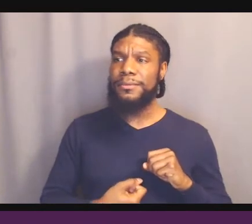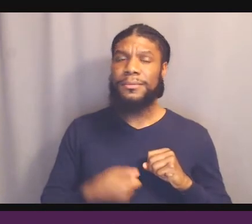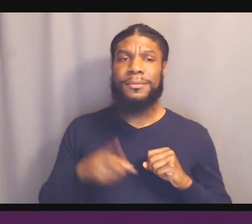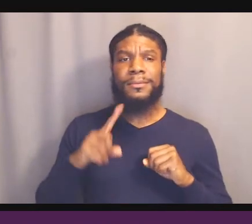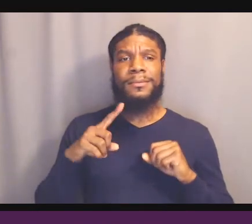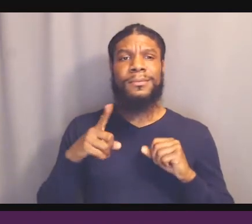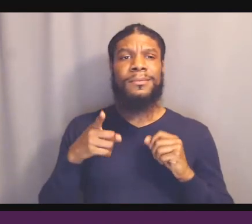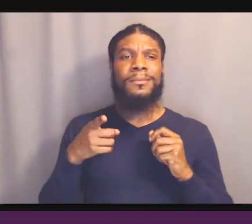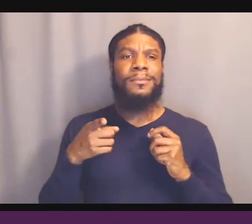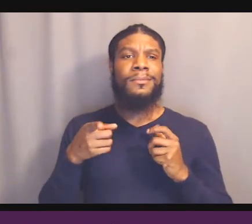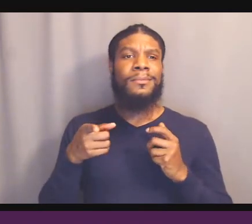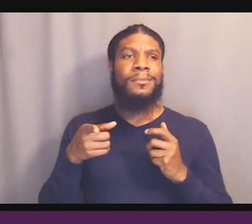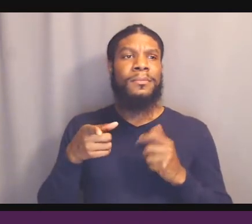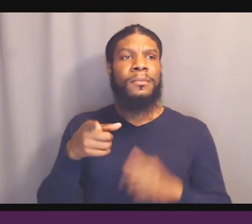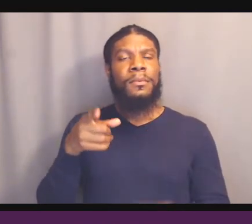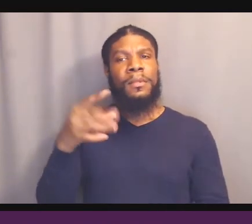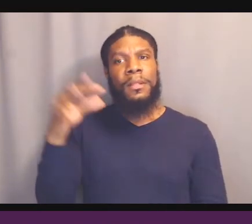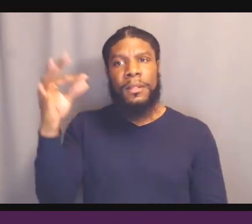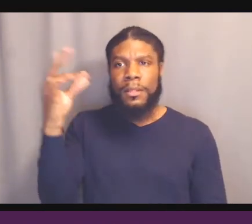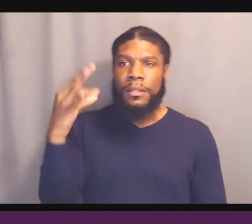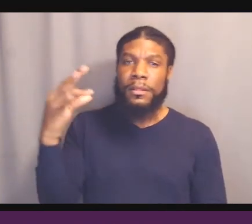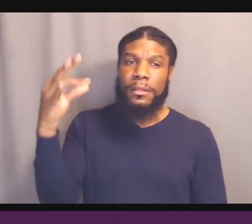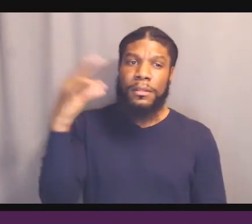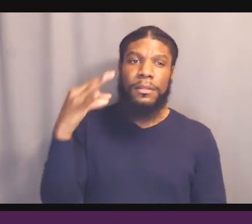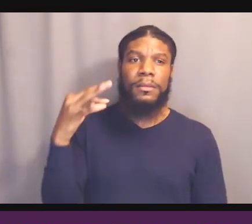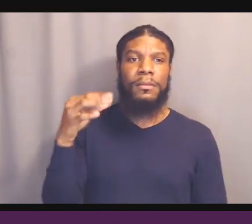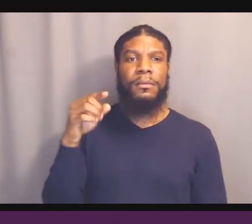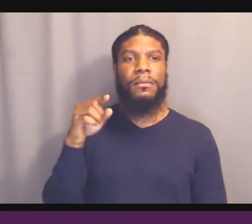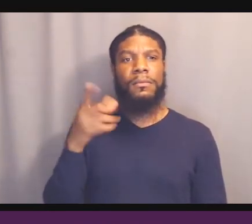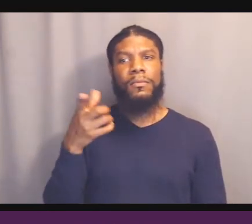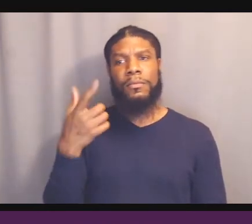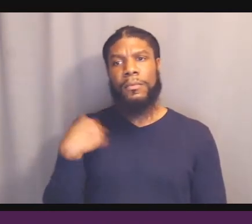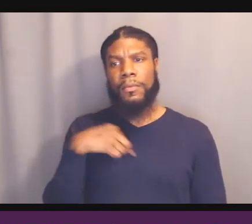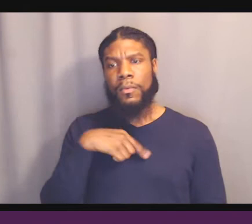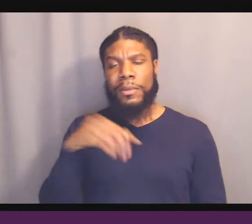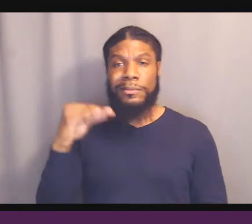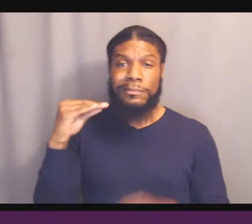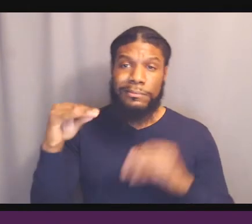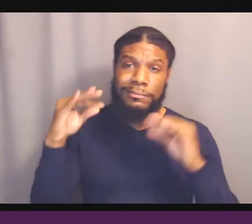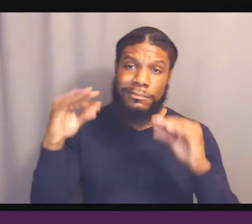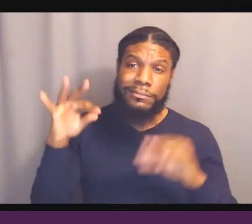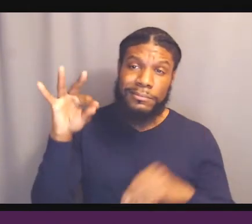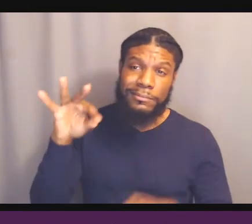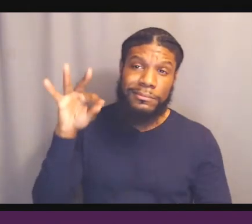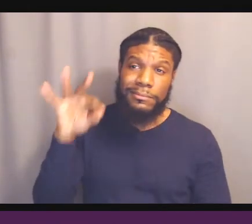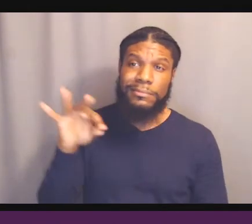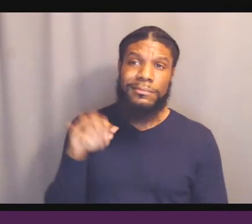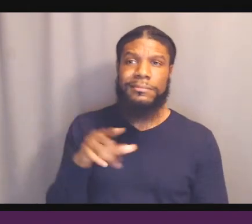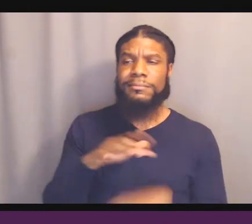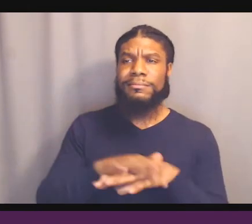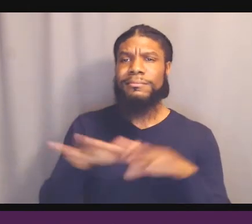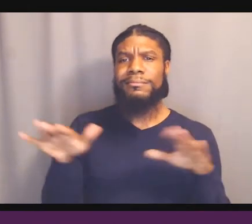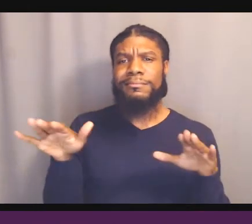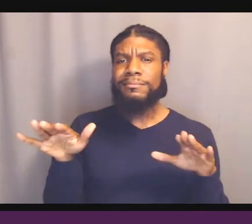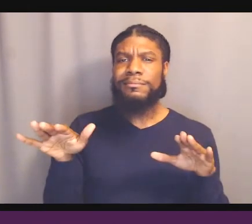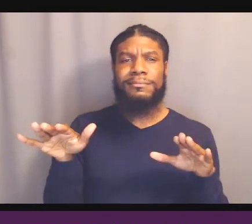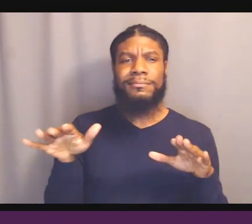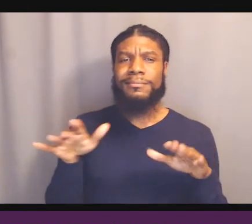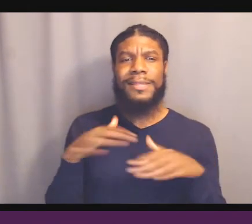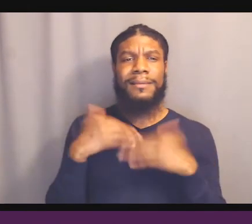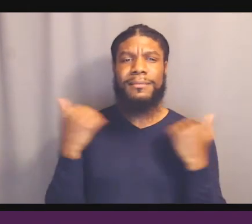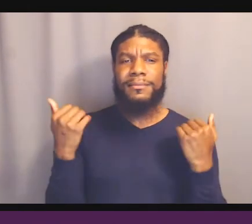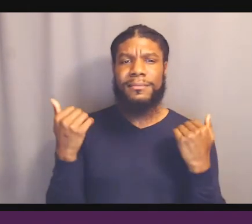and needs to be healed through our help with our hands. So God, give us